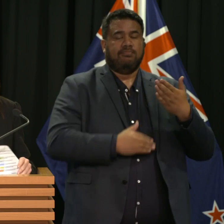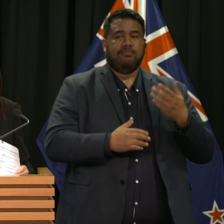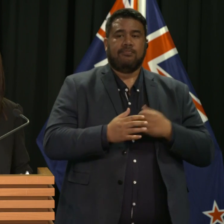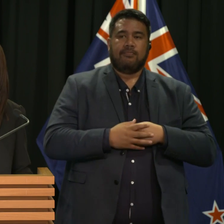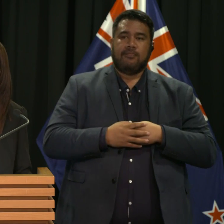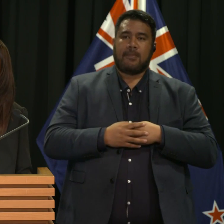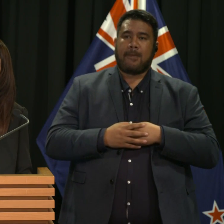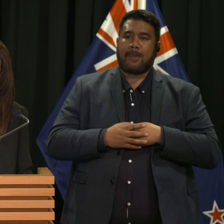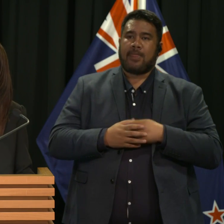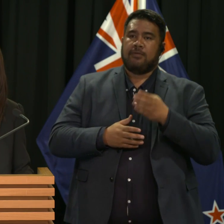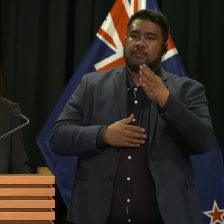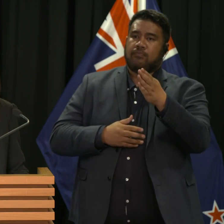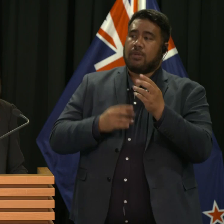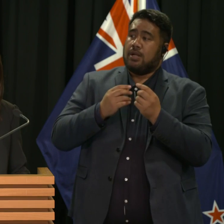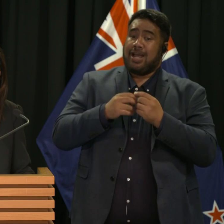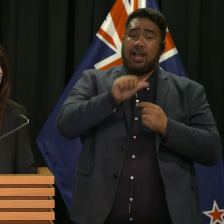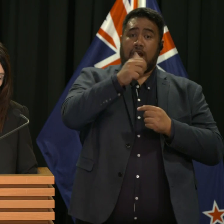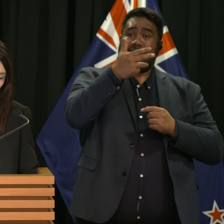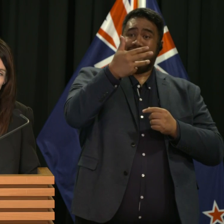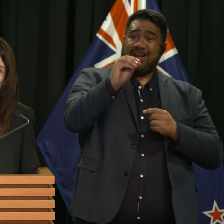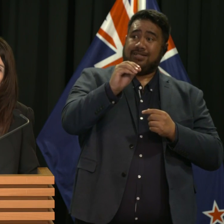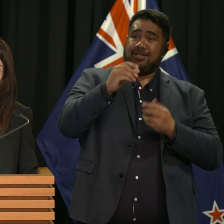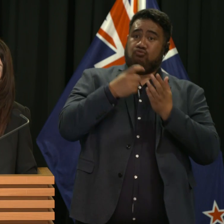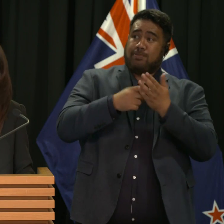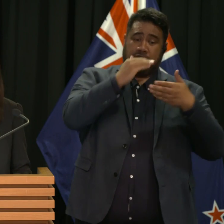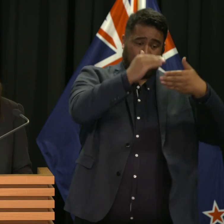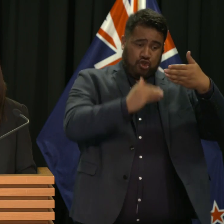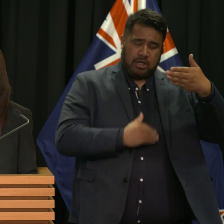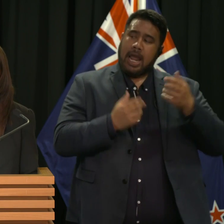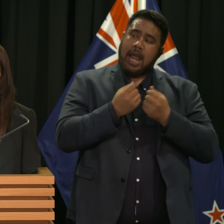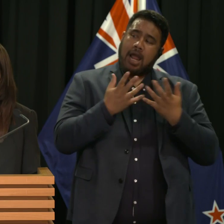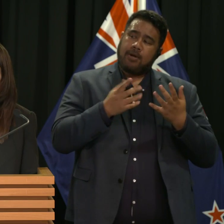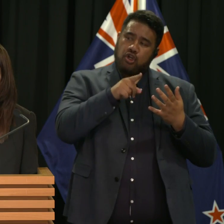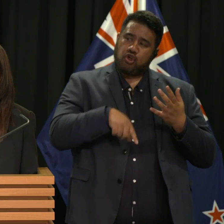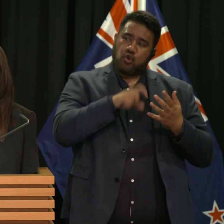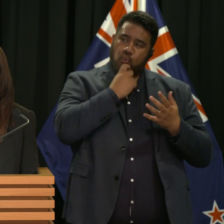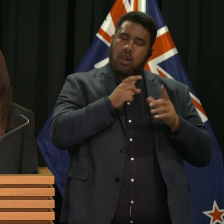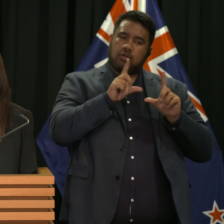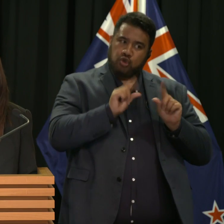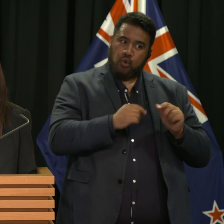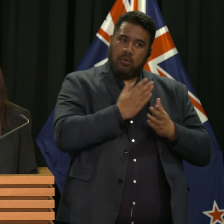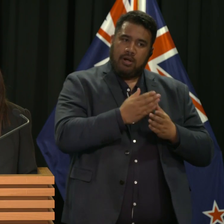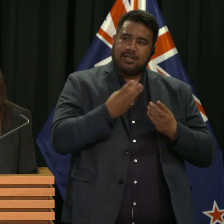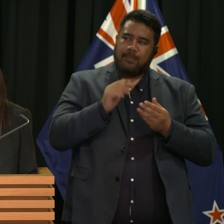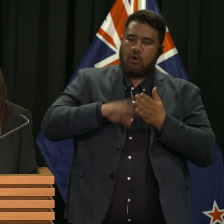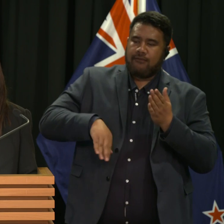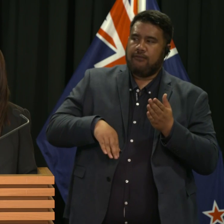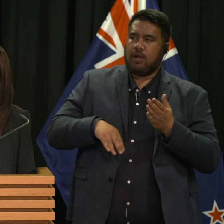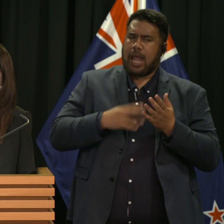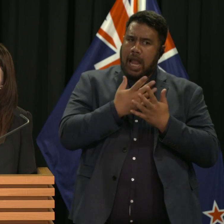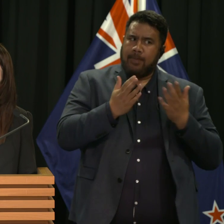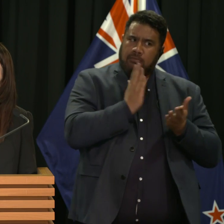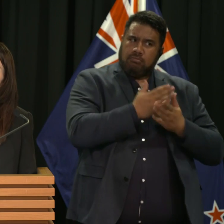How many of the 90 recommendations will be pursued? It's the majority. I don't have the exact number, but it is the majority.